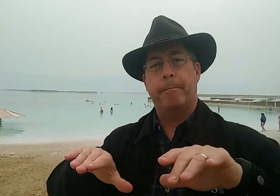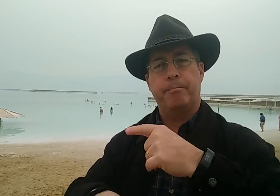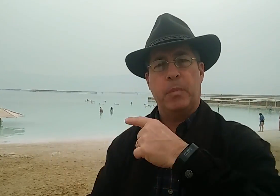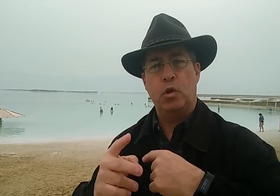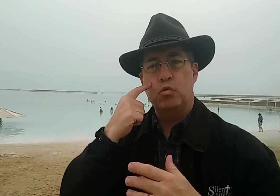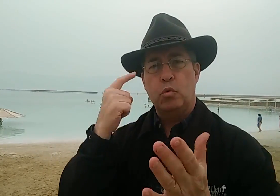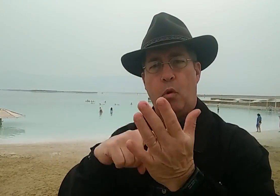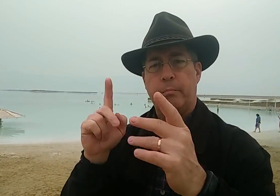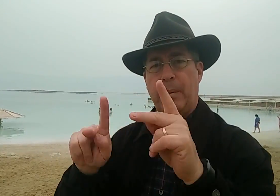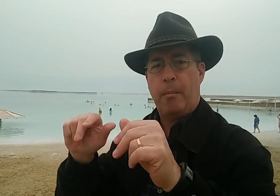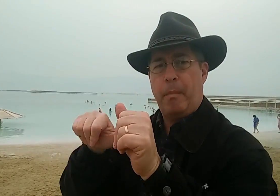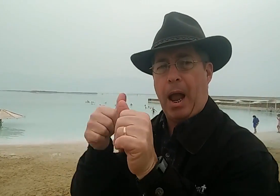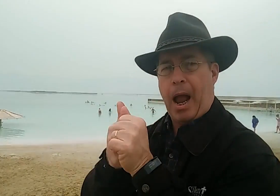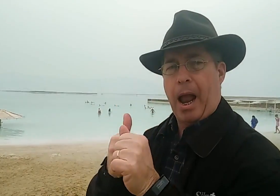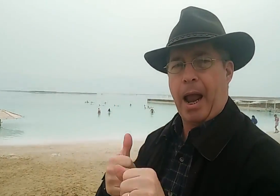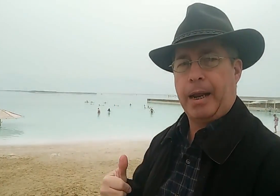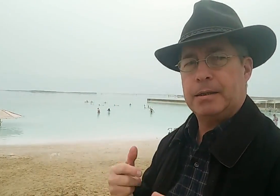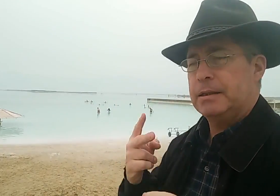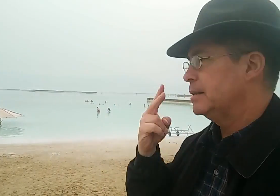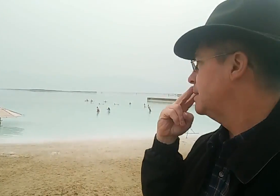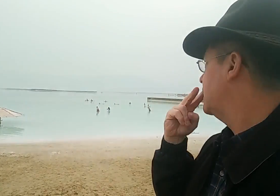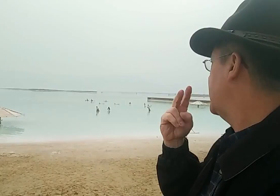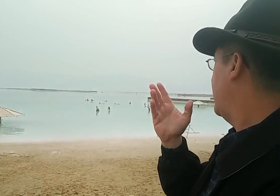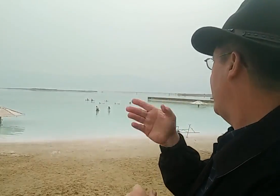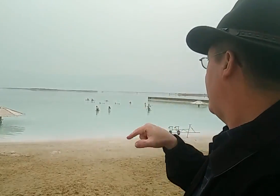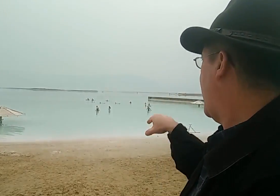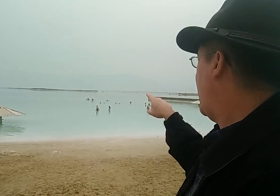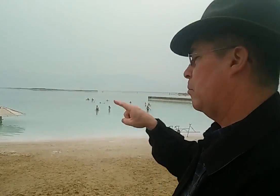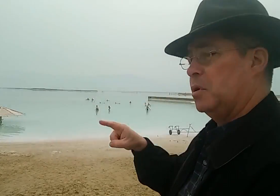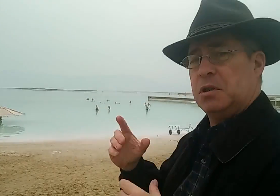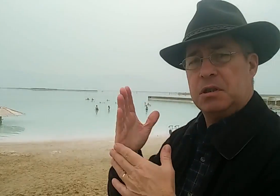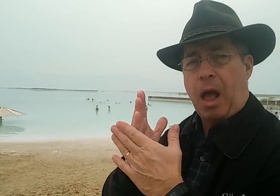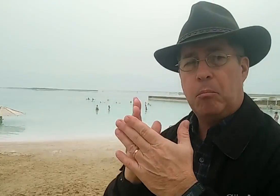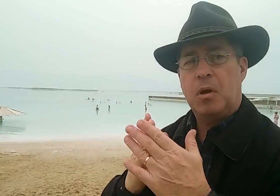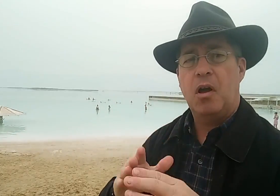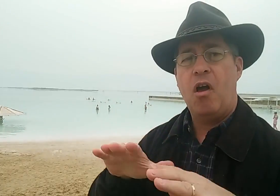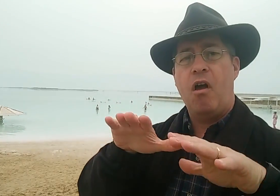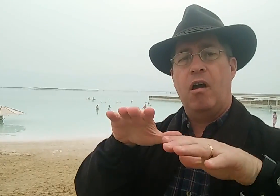Many people come to swim in the Dead Sea. You'll see some out here.